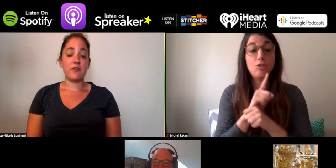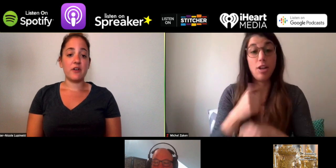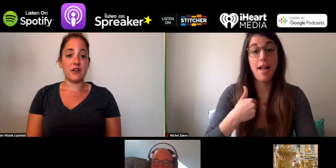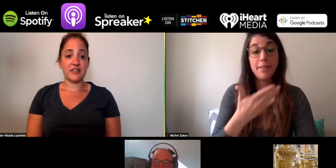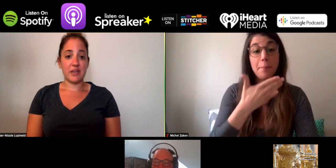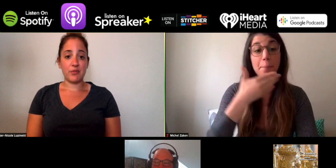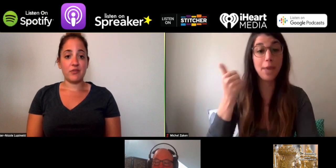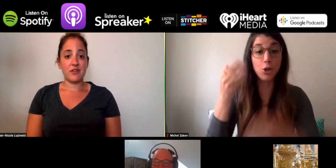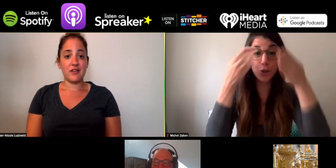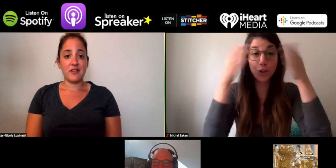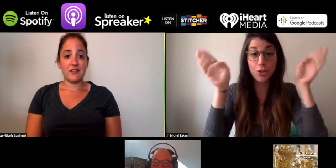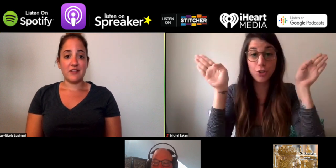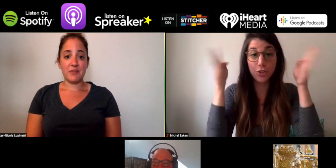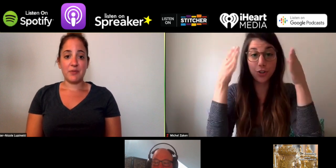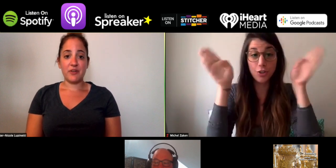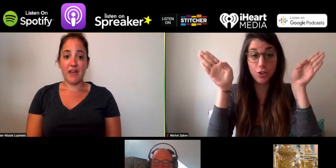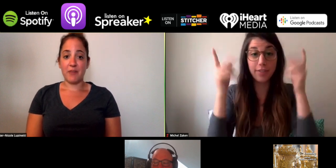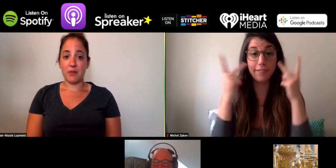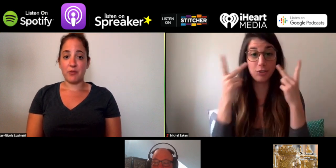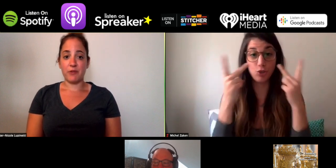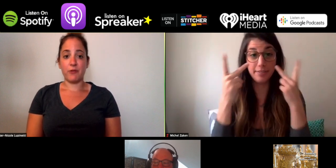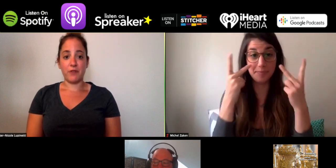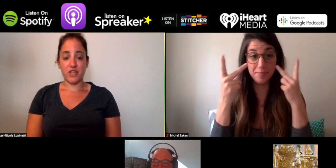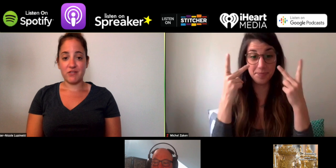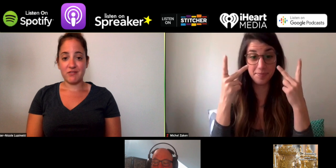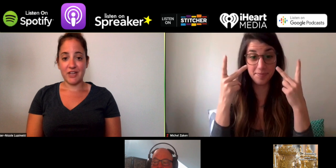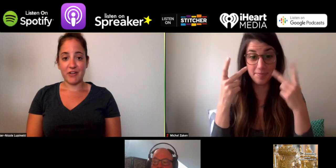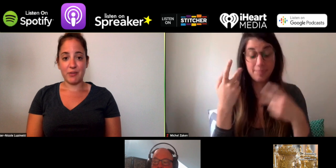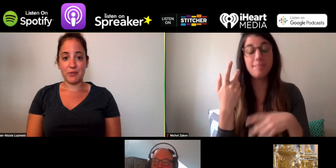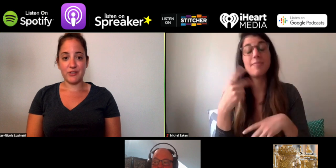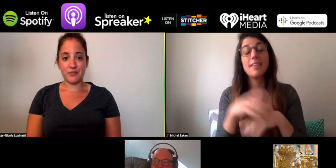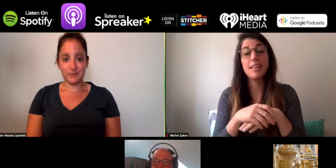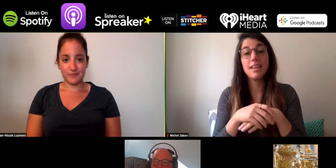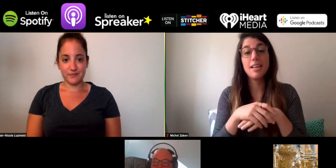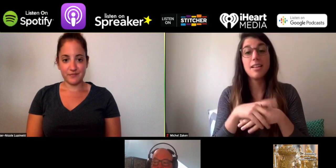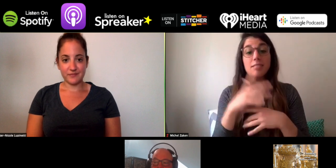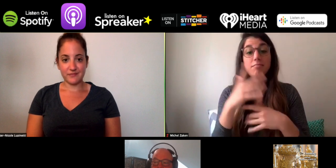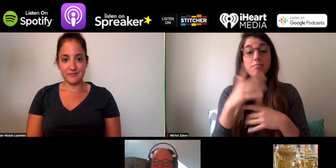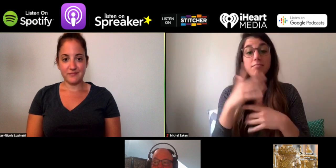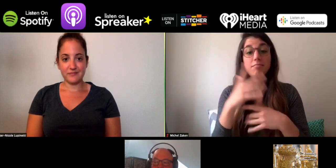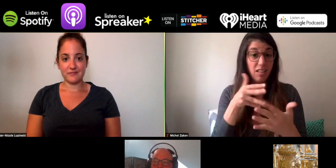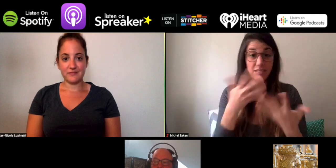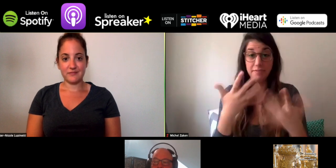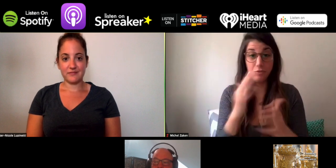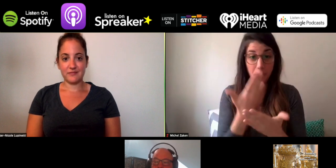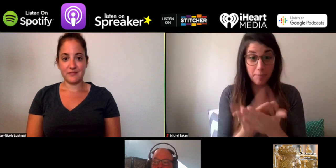Okay, for an example, deaf people have better peripheral vision than hearing people do.